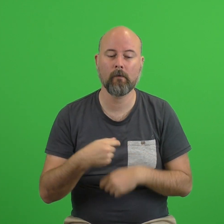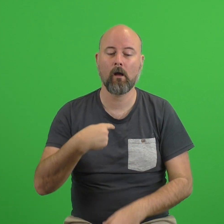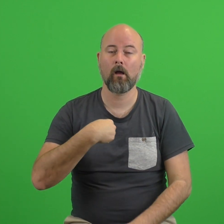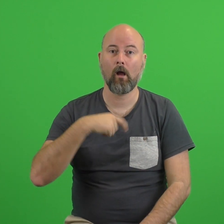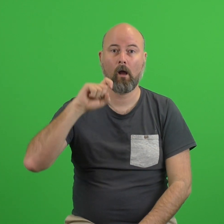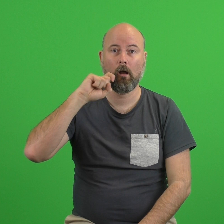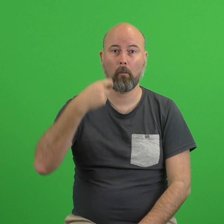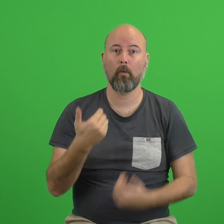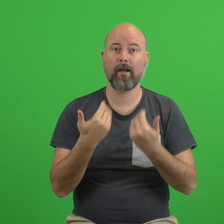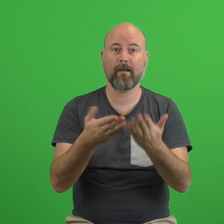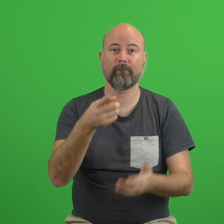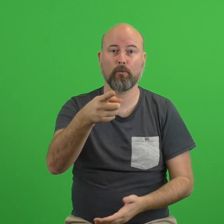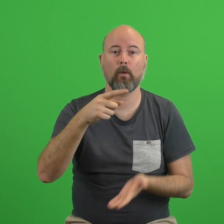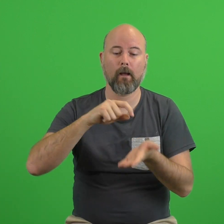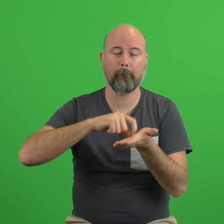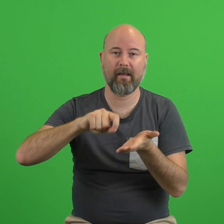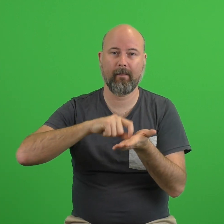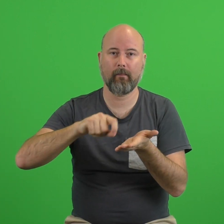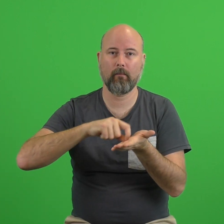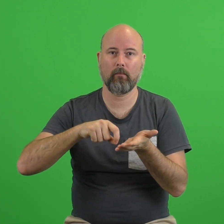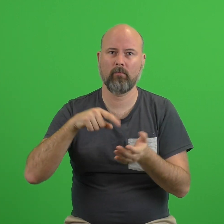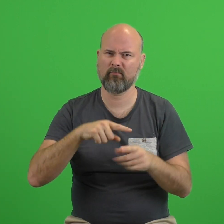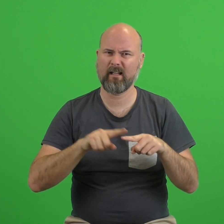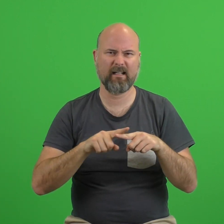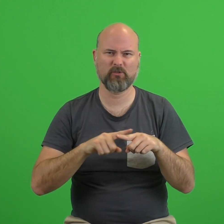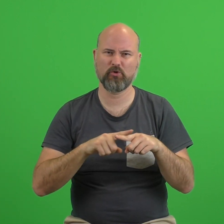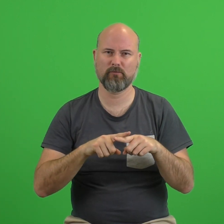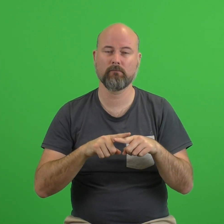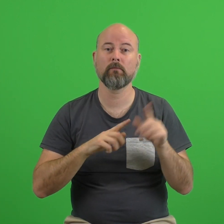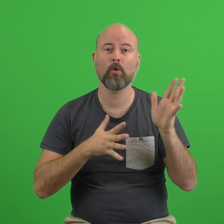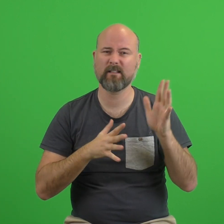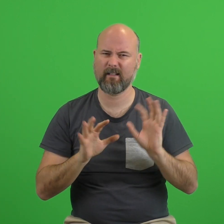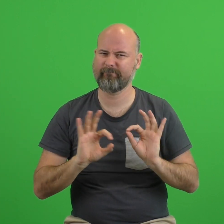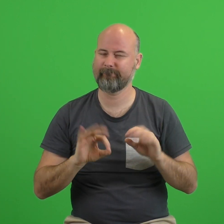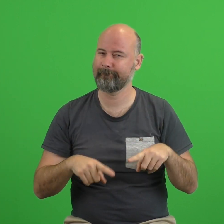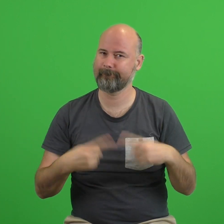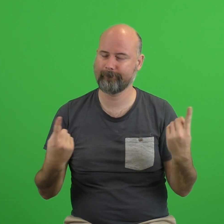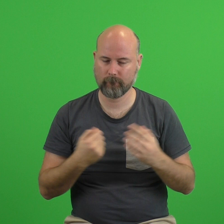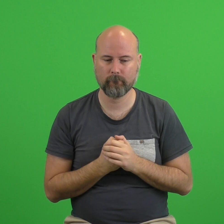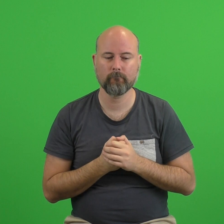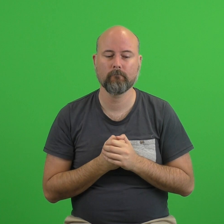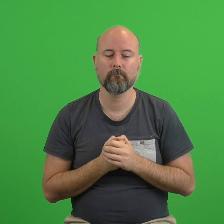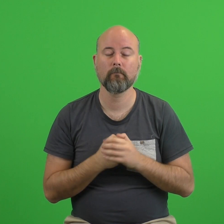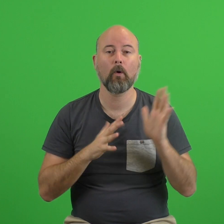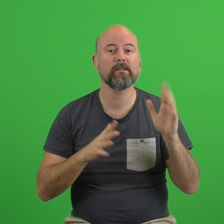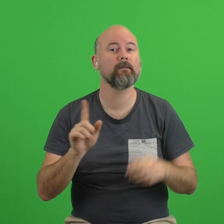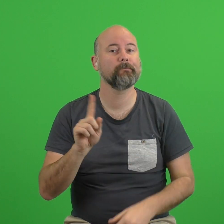English, I might sign this sentence: I will give you a pen. Now, the way I've signed it that way is very English in its structure.